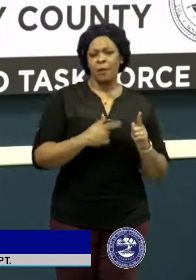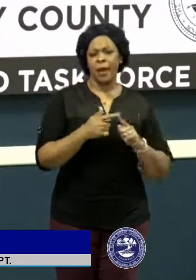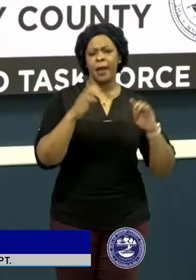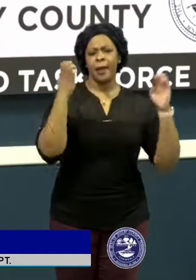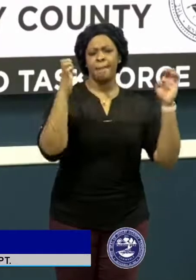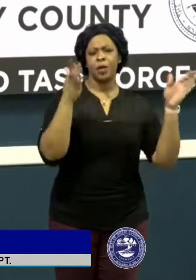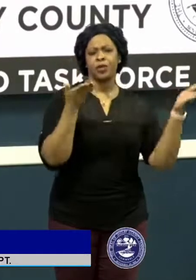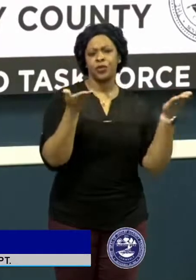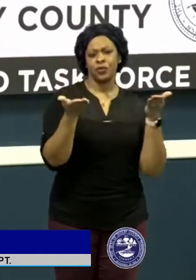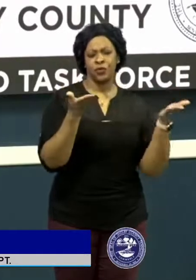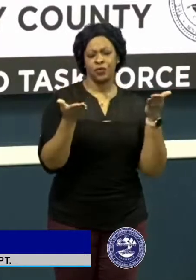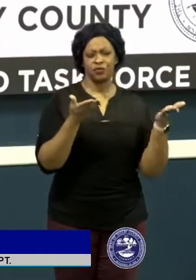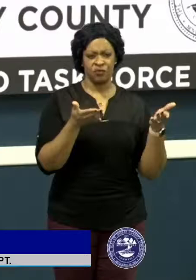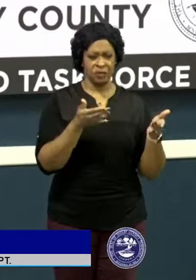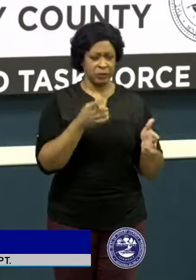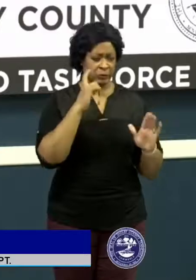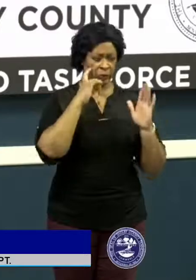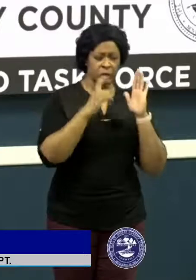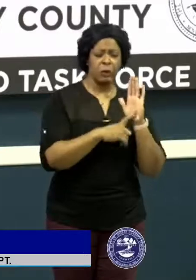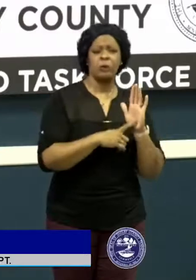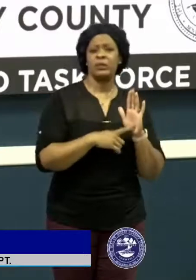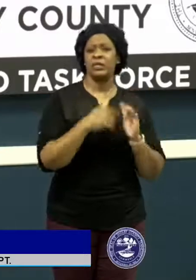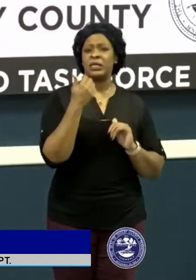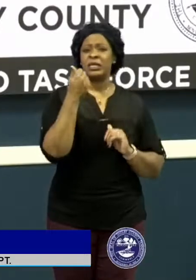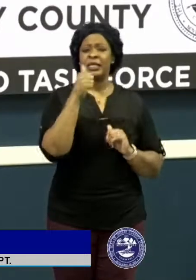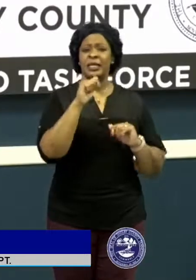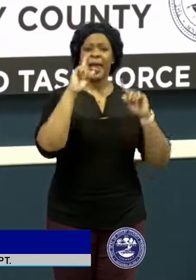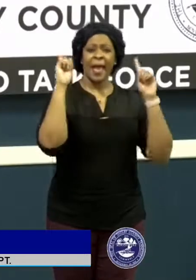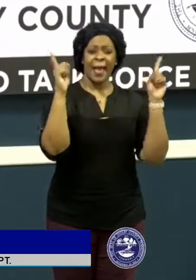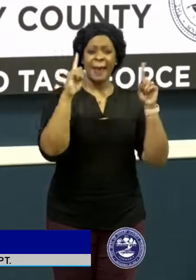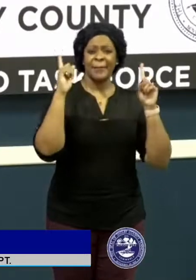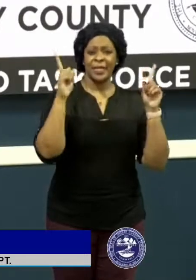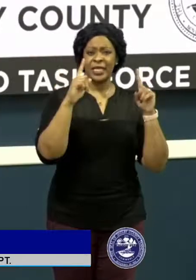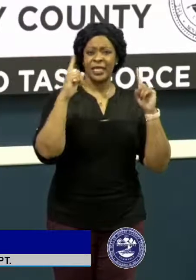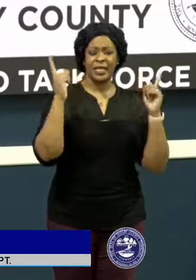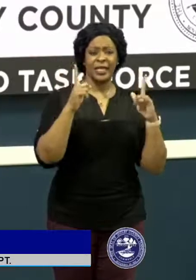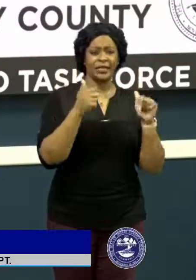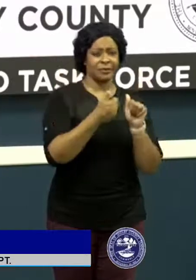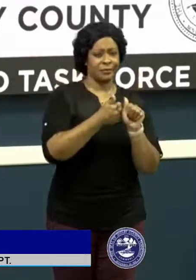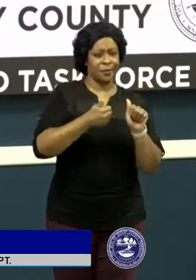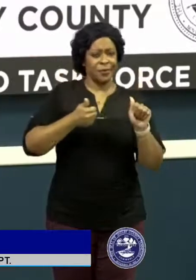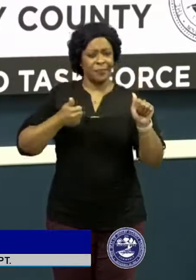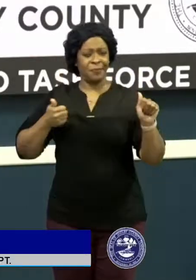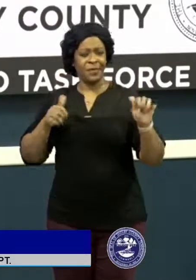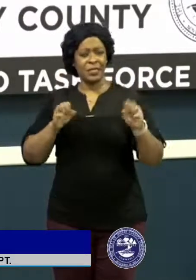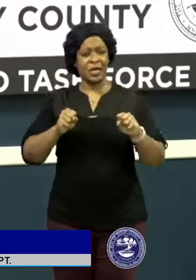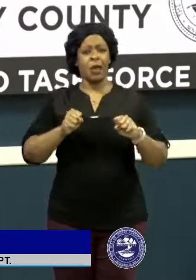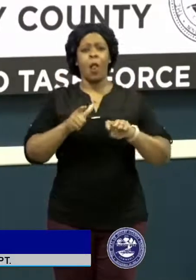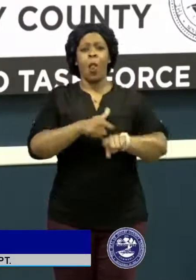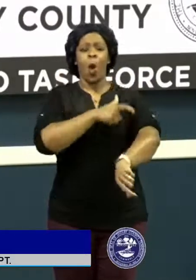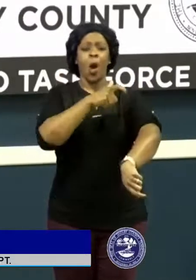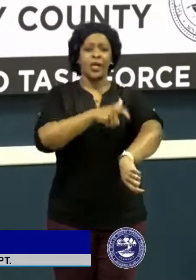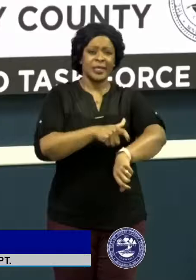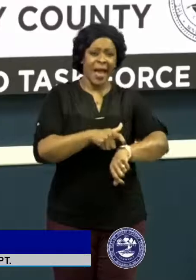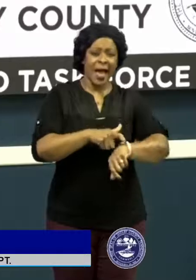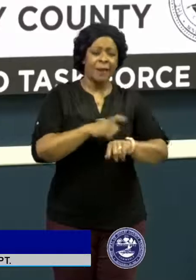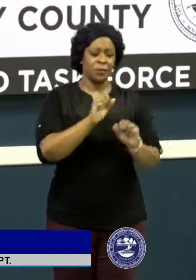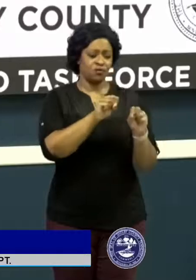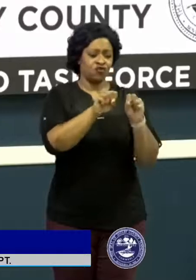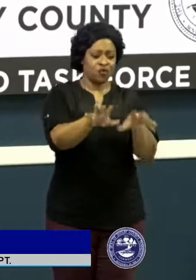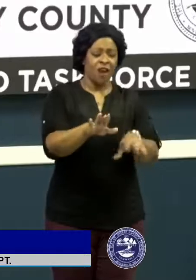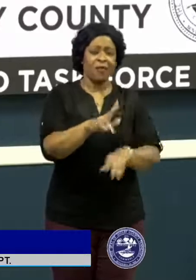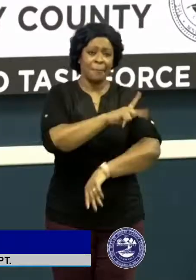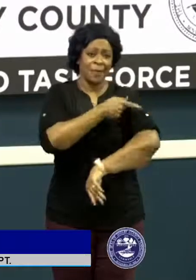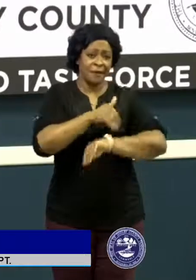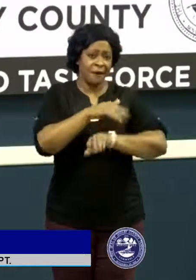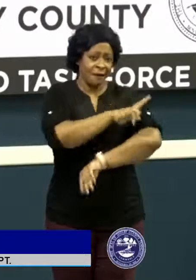emergency services? Are you also getting reports of ambulances being backed up and taking longer at hospital drop-off locations?